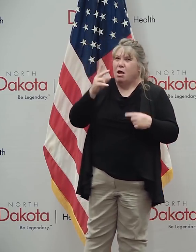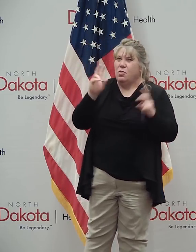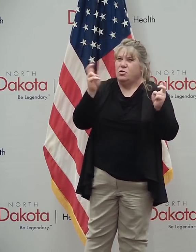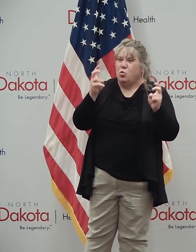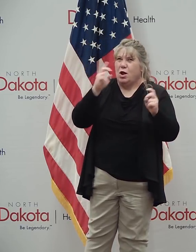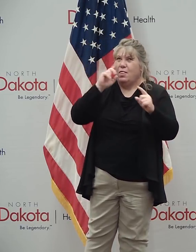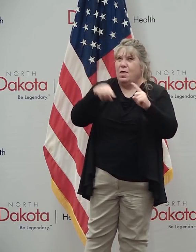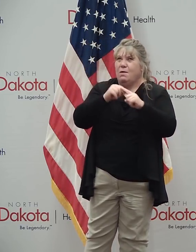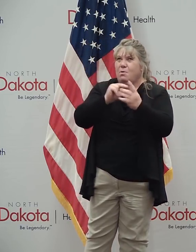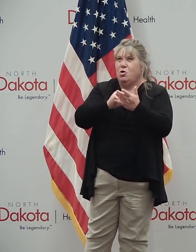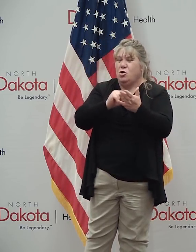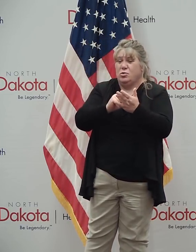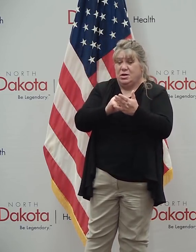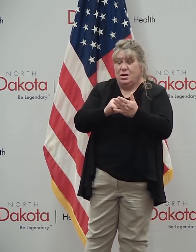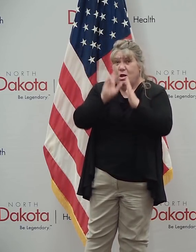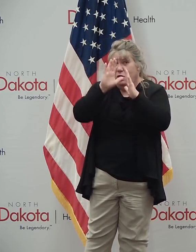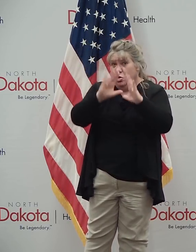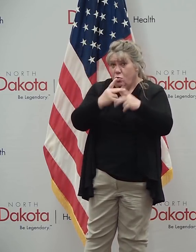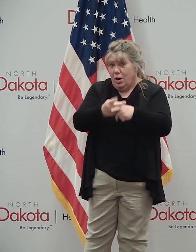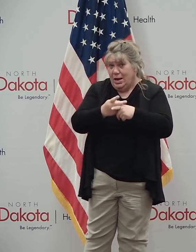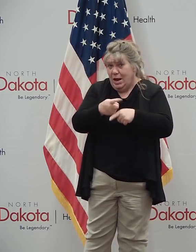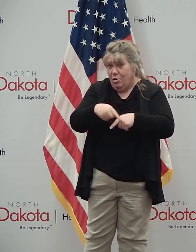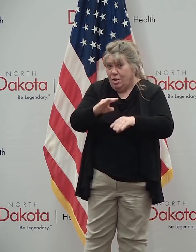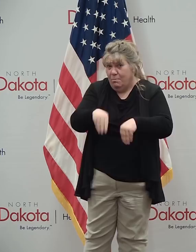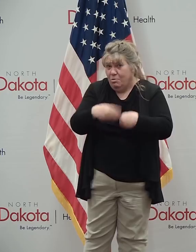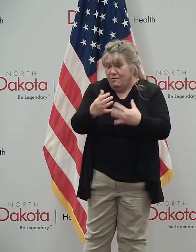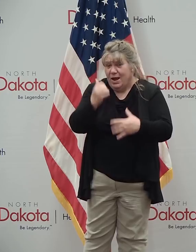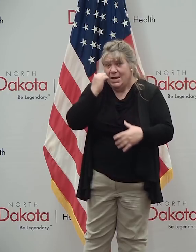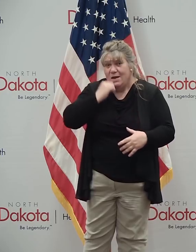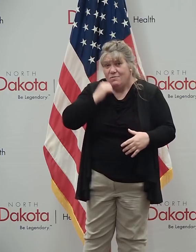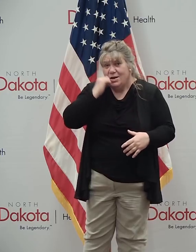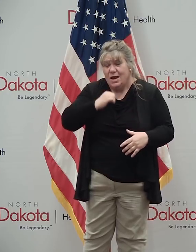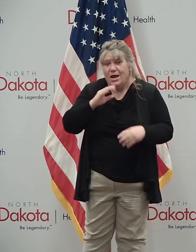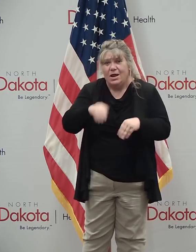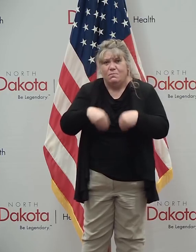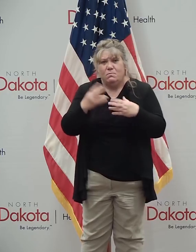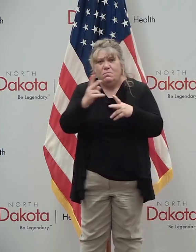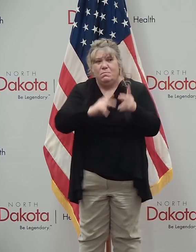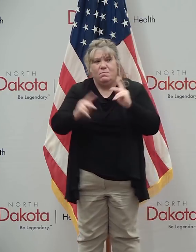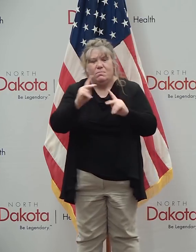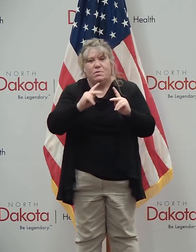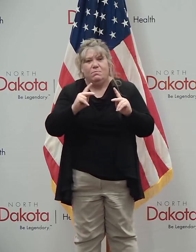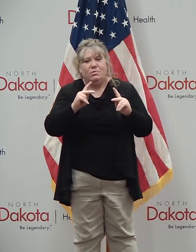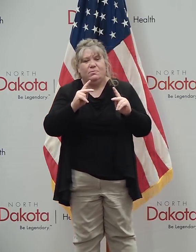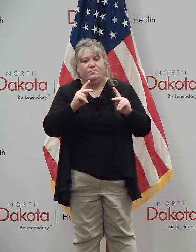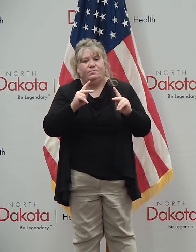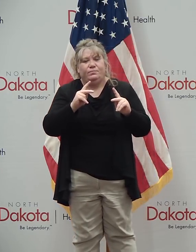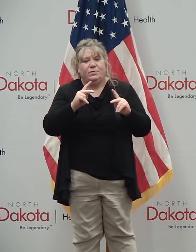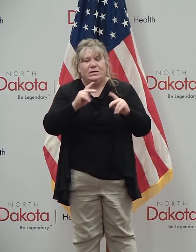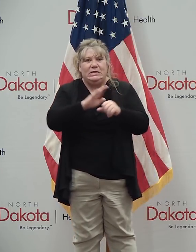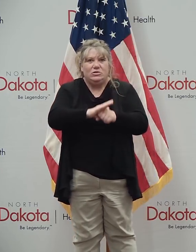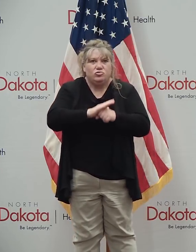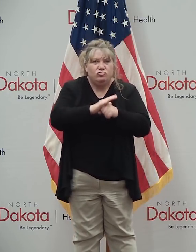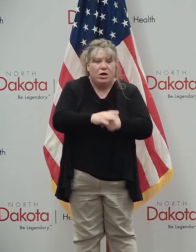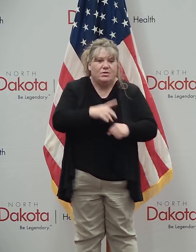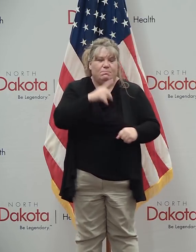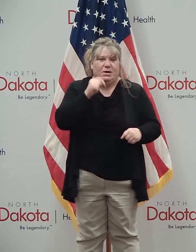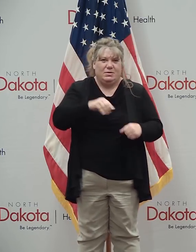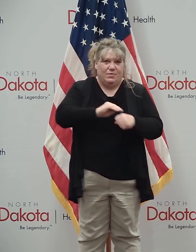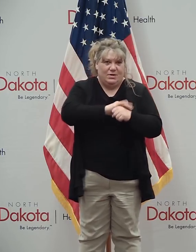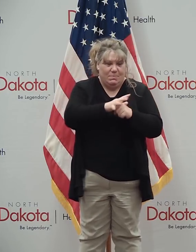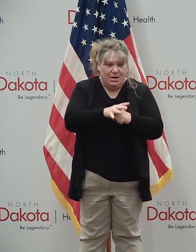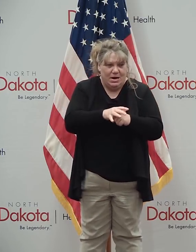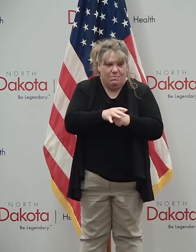the great care that they provide day in and day out and providing to people that are in stress because of this